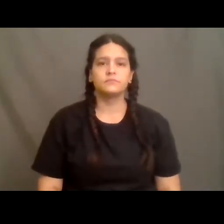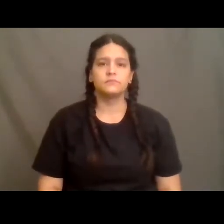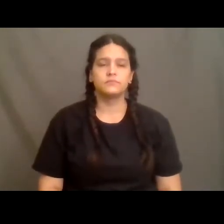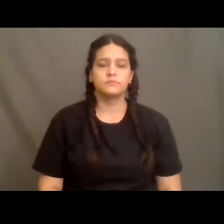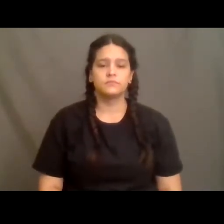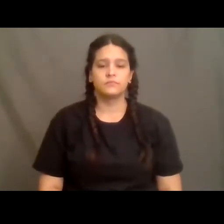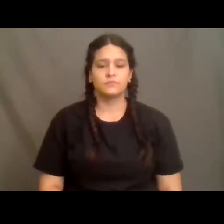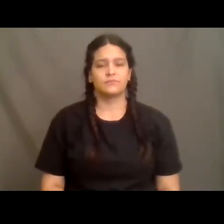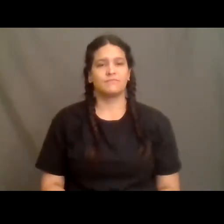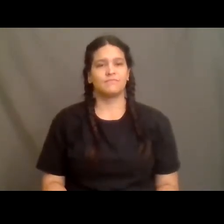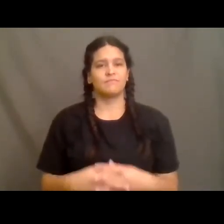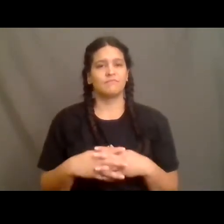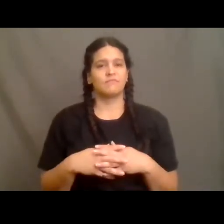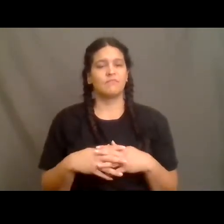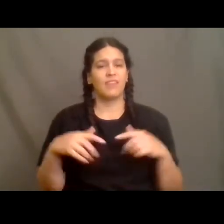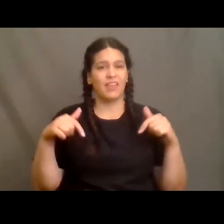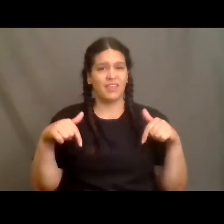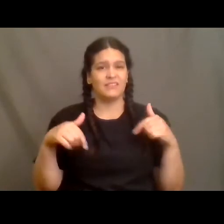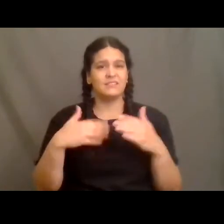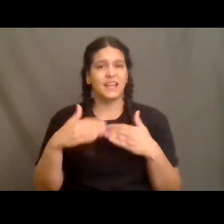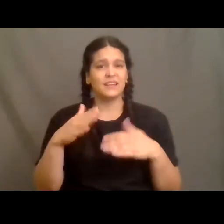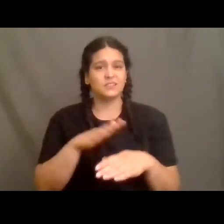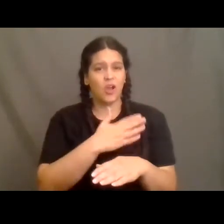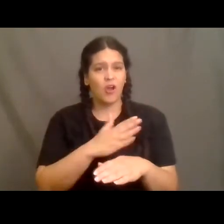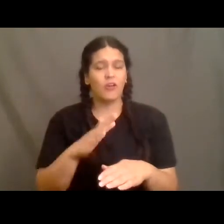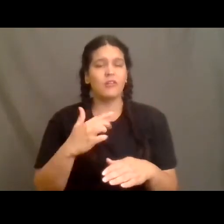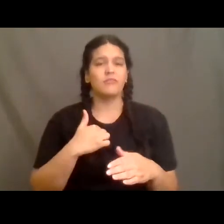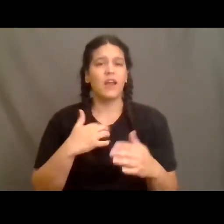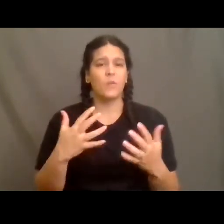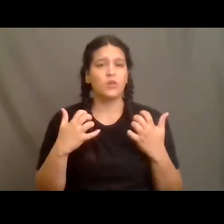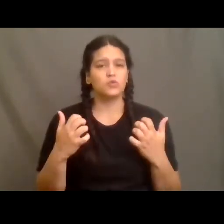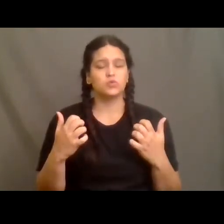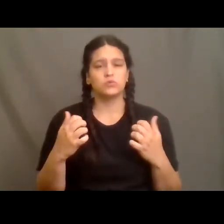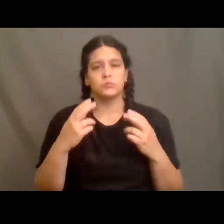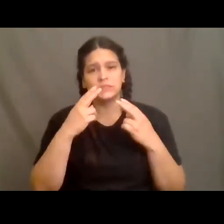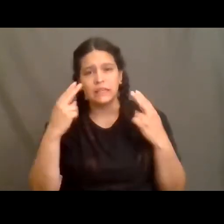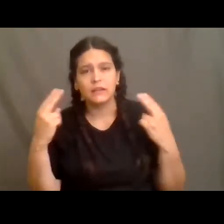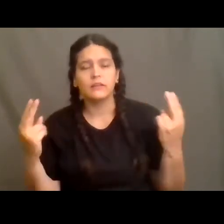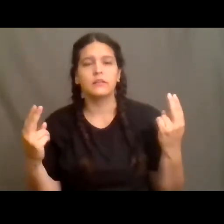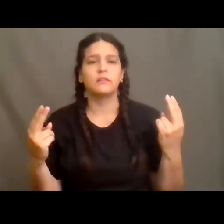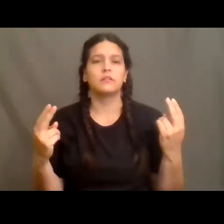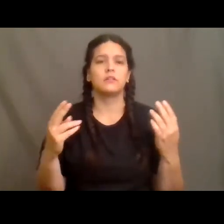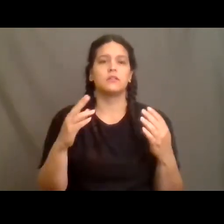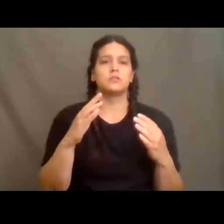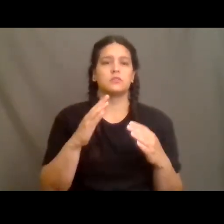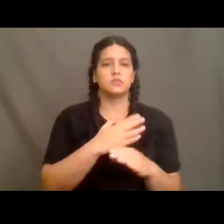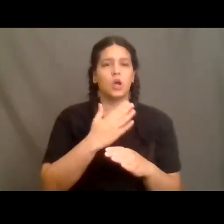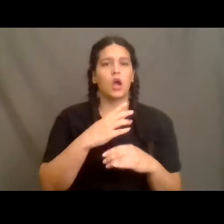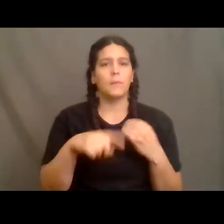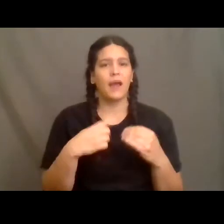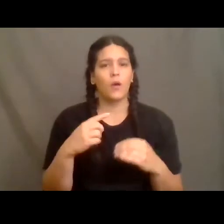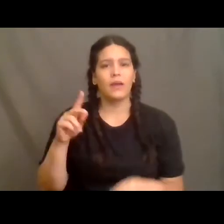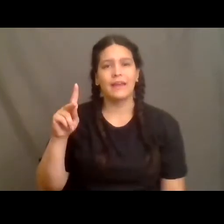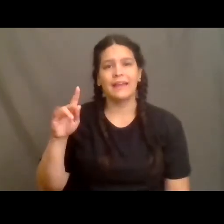So this next song that I would like to sing is a song about kinship. When